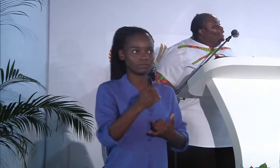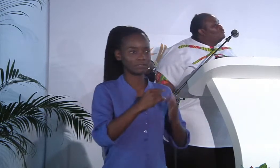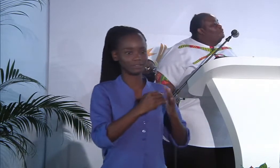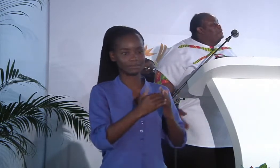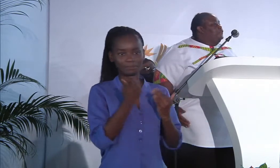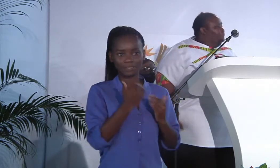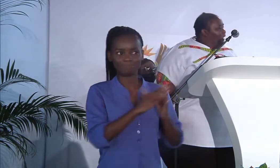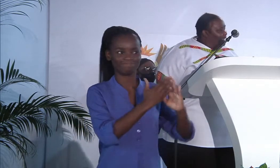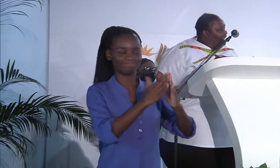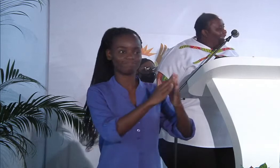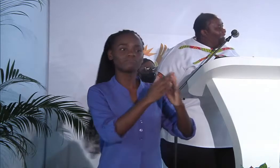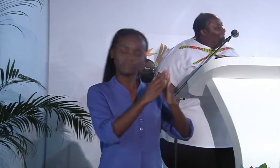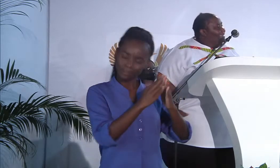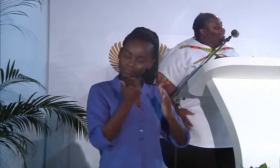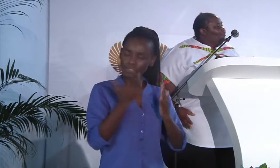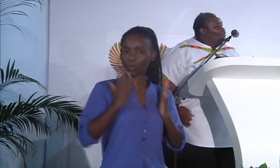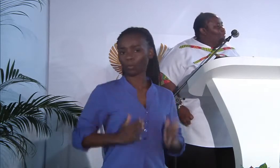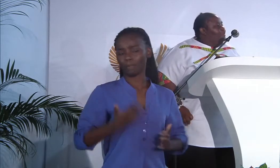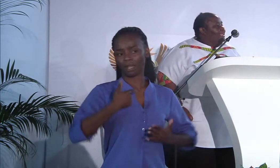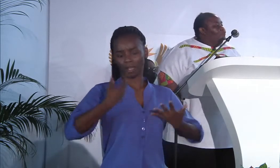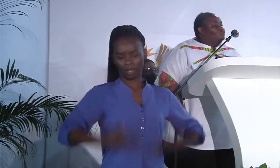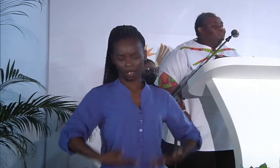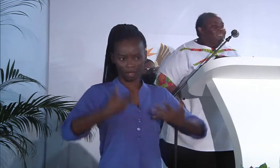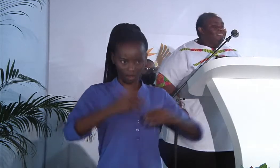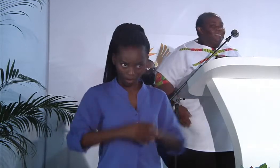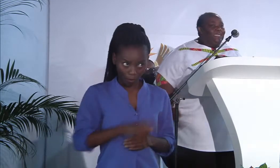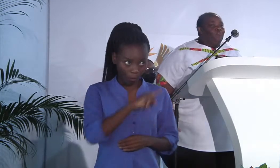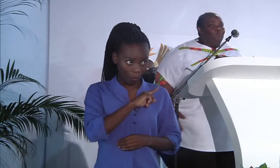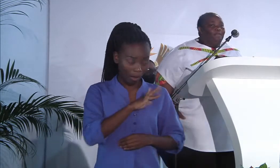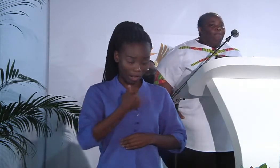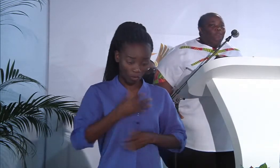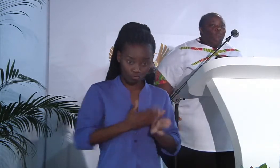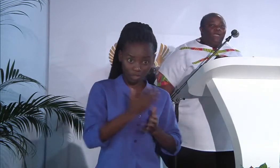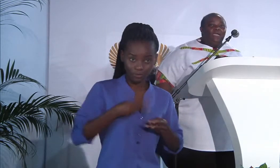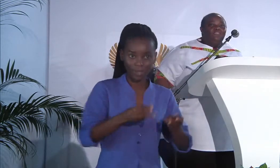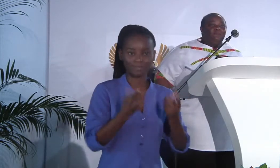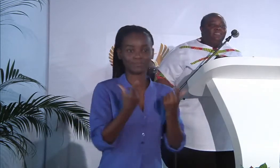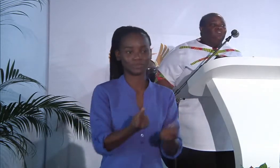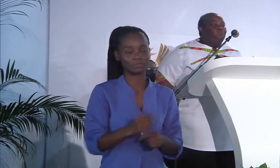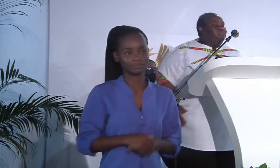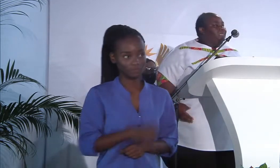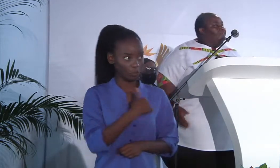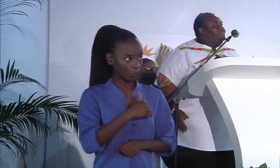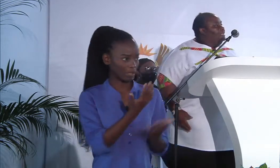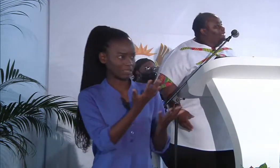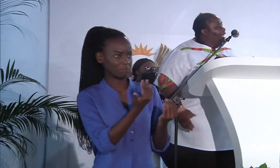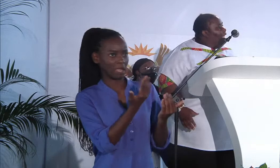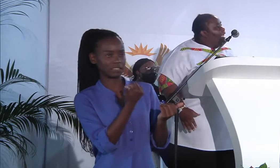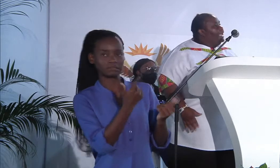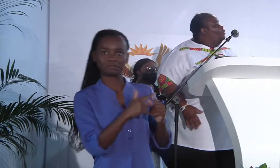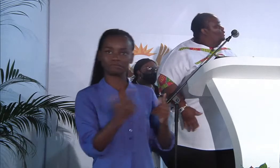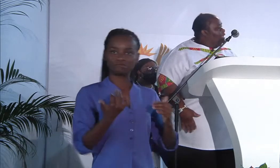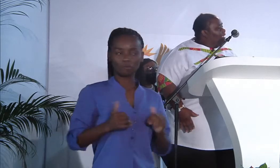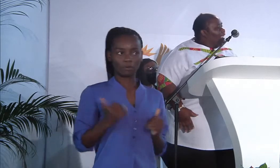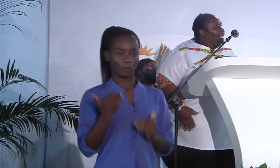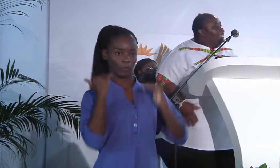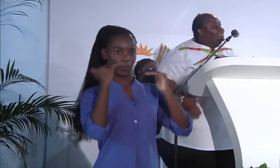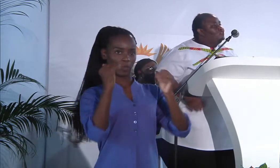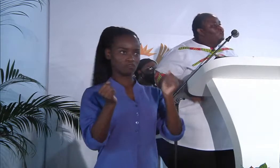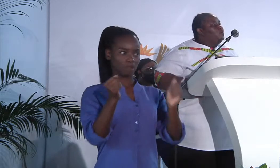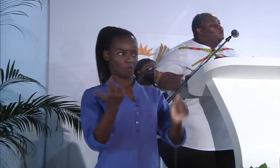allow us to be human again so that we can do things the right way? We are expected to be driving that car and not that